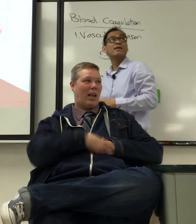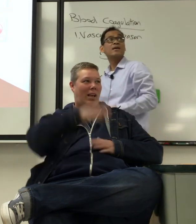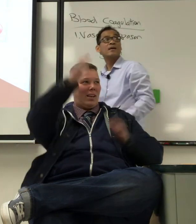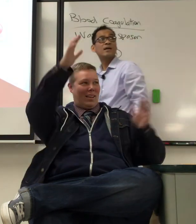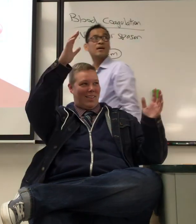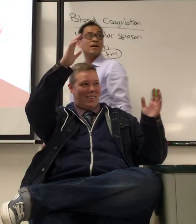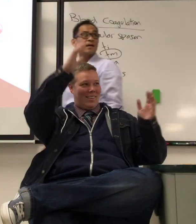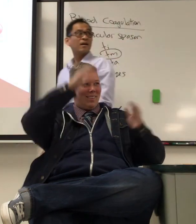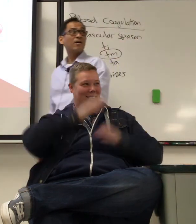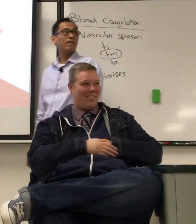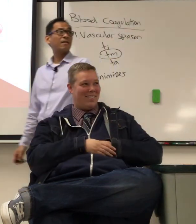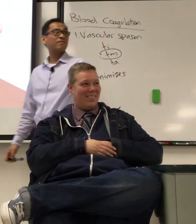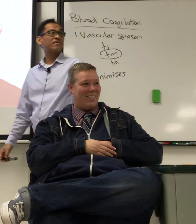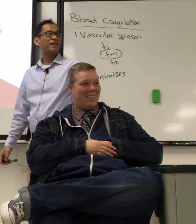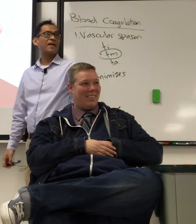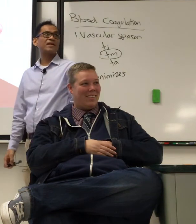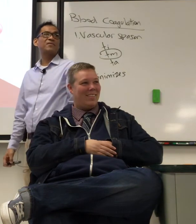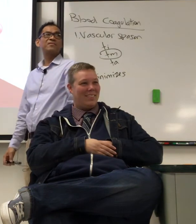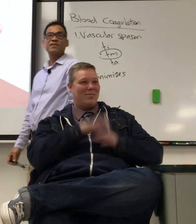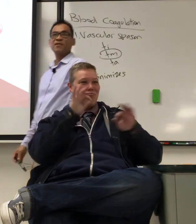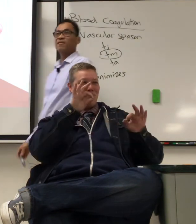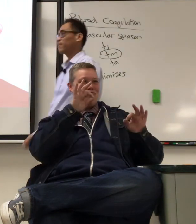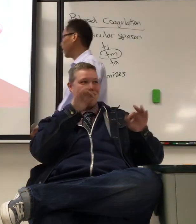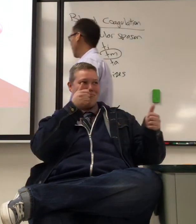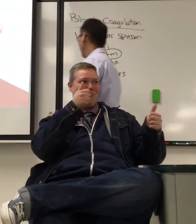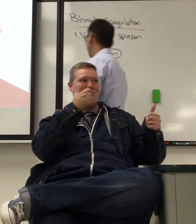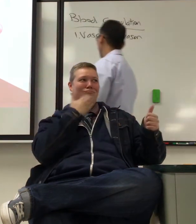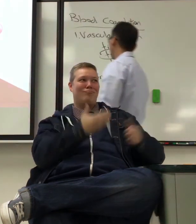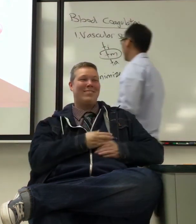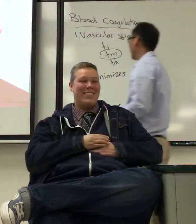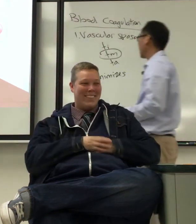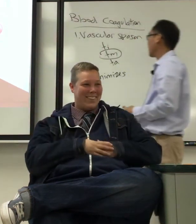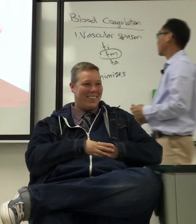Oh, yay. Oh, I left? Hey, thank you. See you.